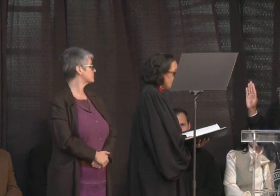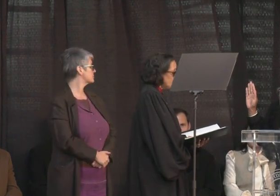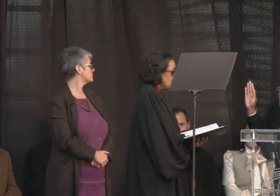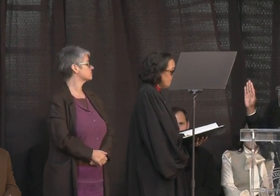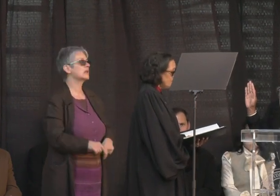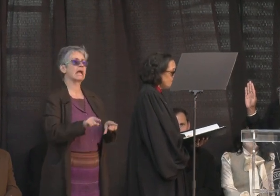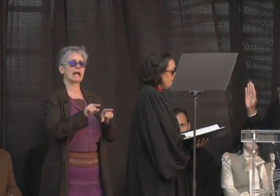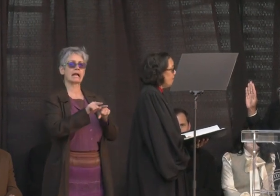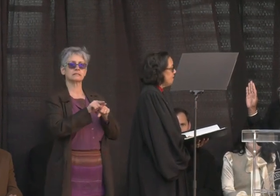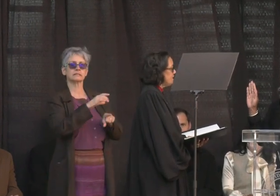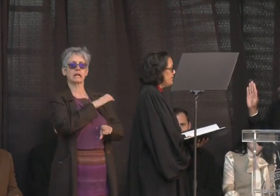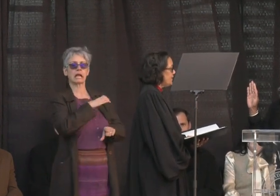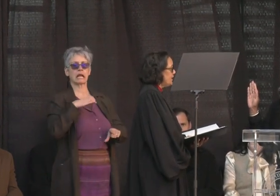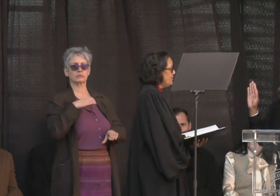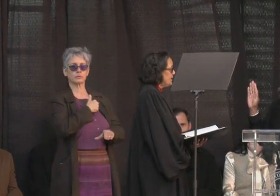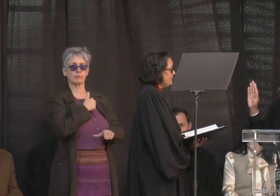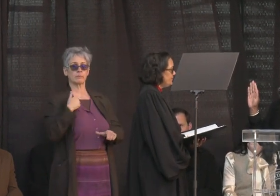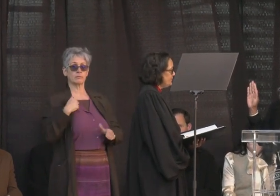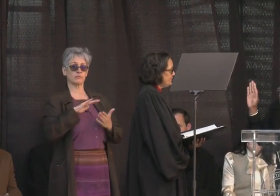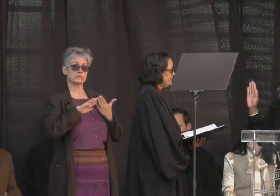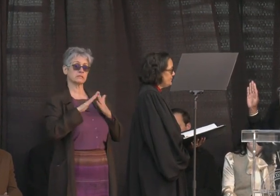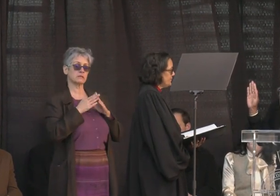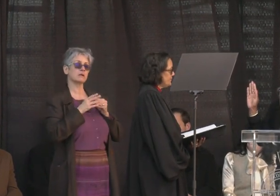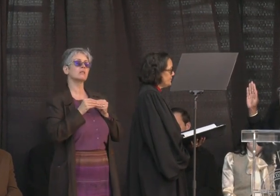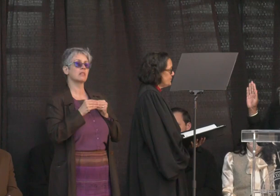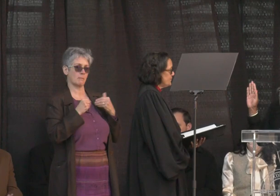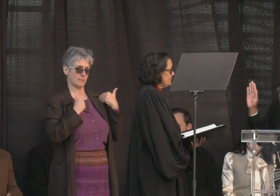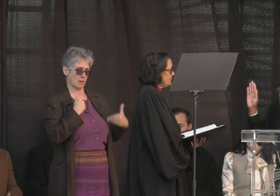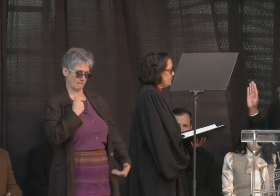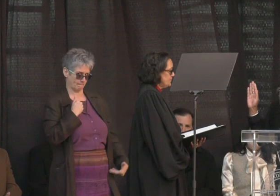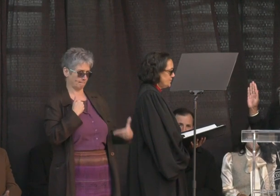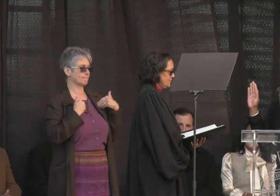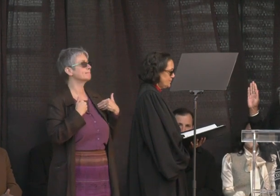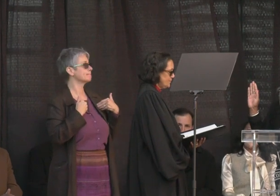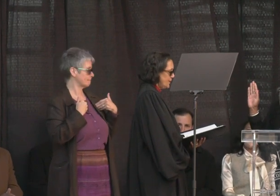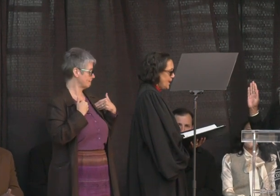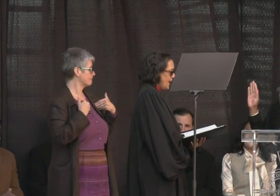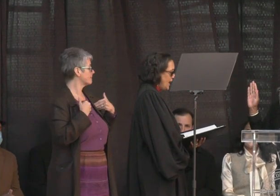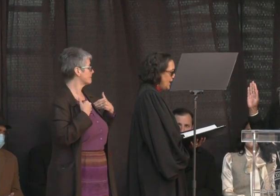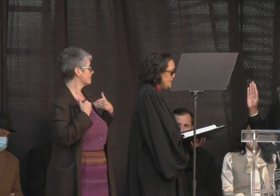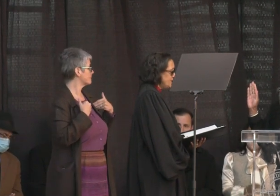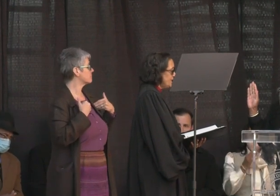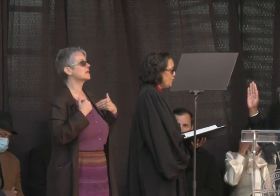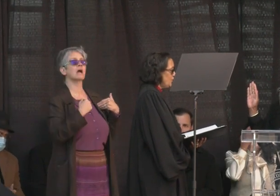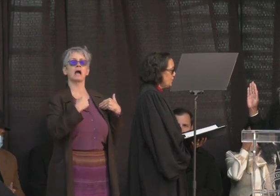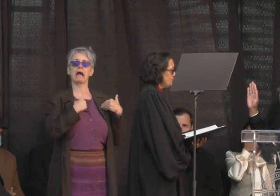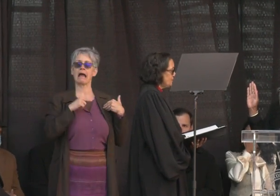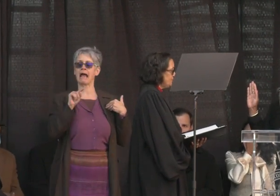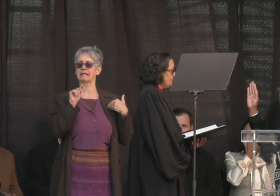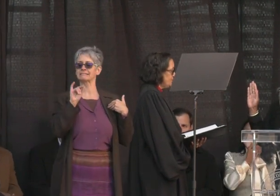As a council member of the City of Columbia, as a council member of City of Columbia,